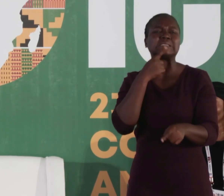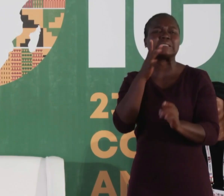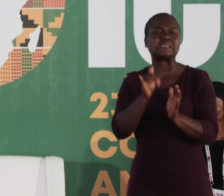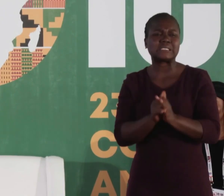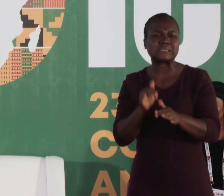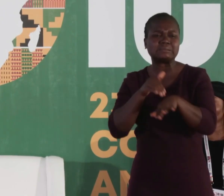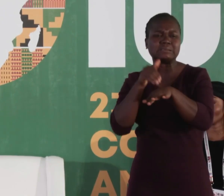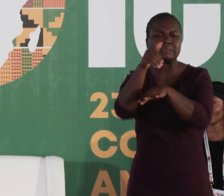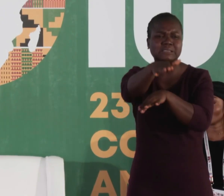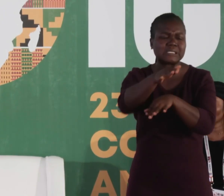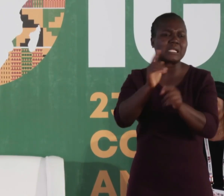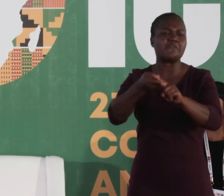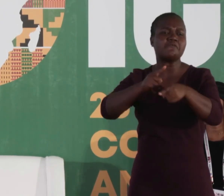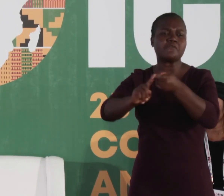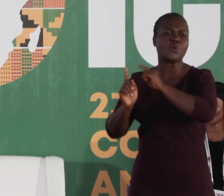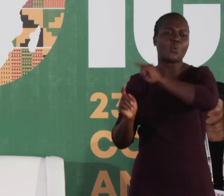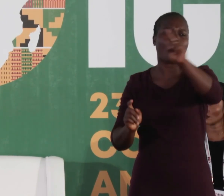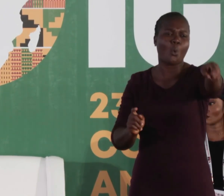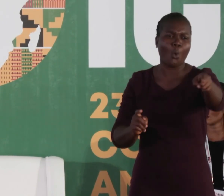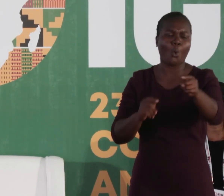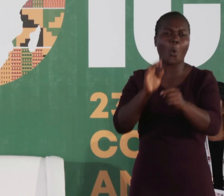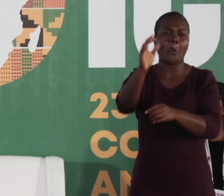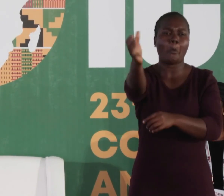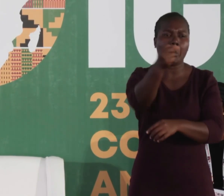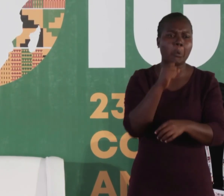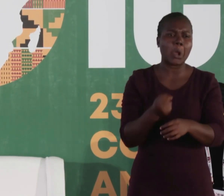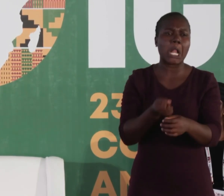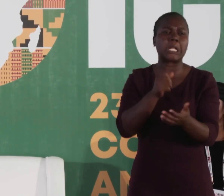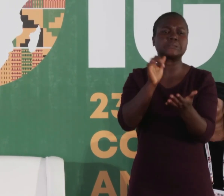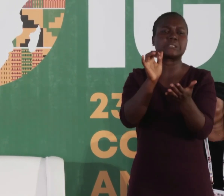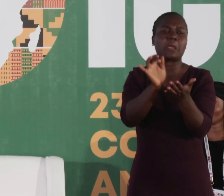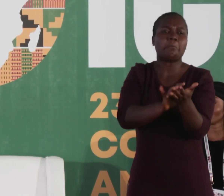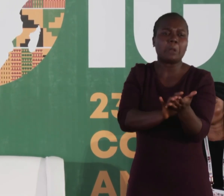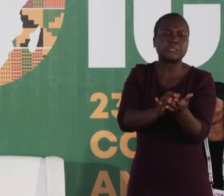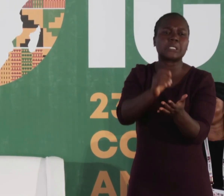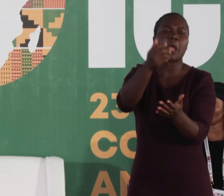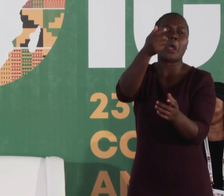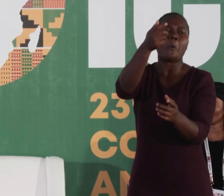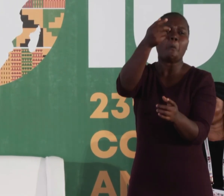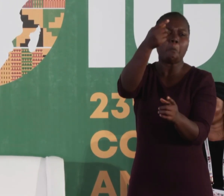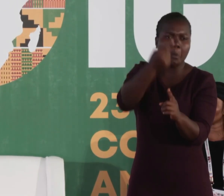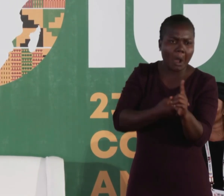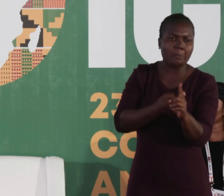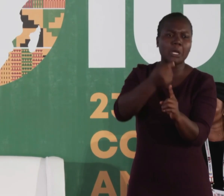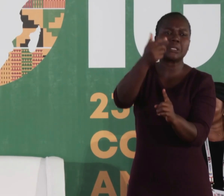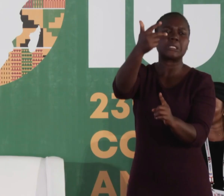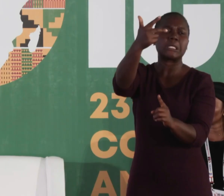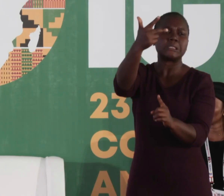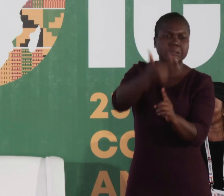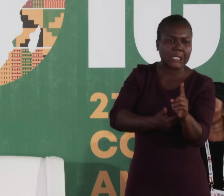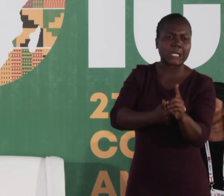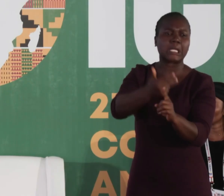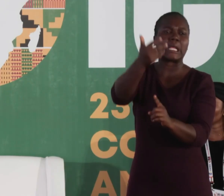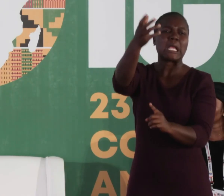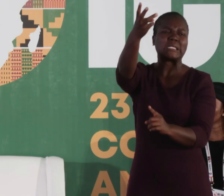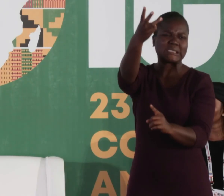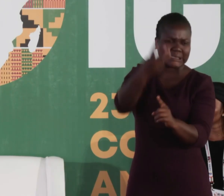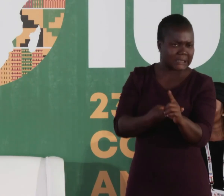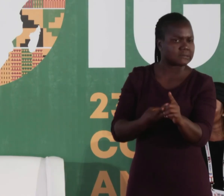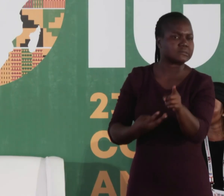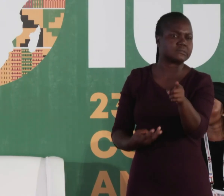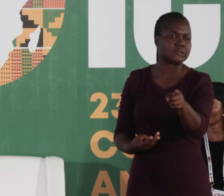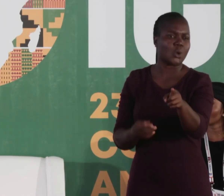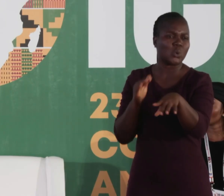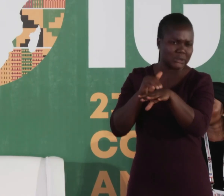to collect refills on her behalf for month 1, month 3, and month 6. We referred her